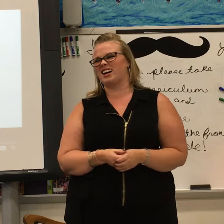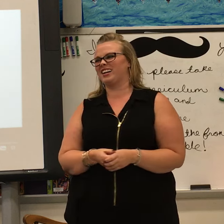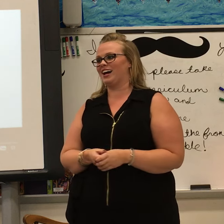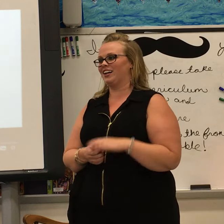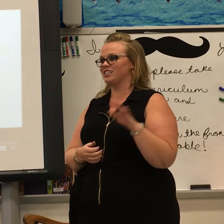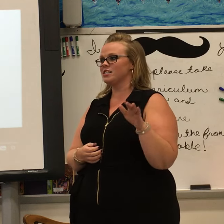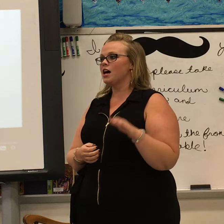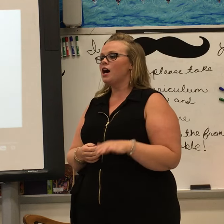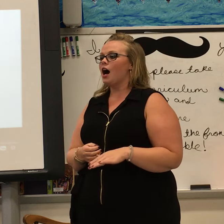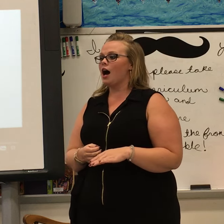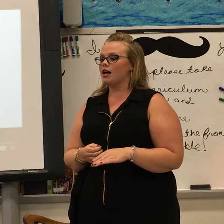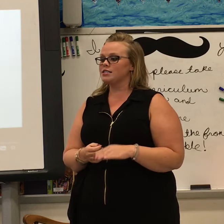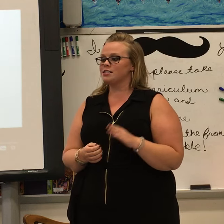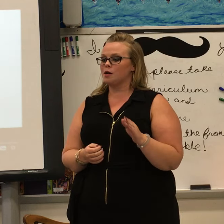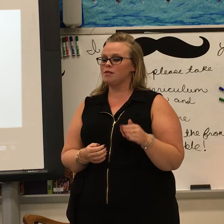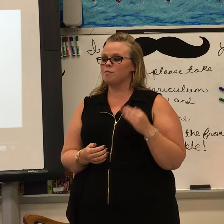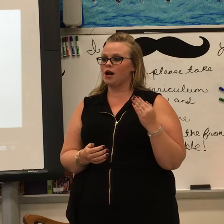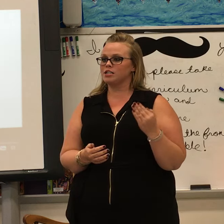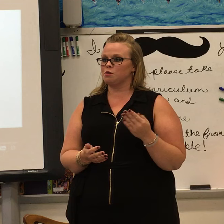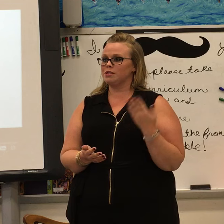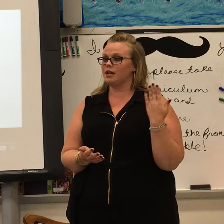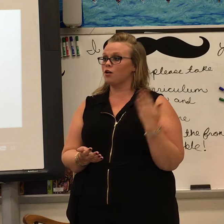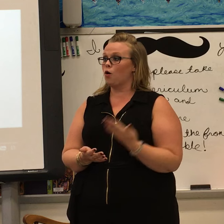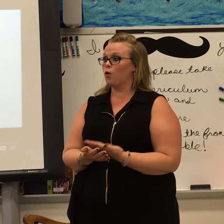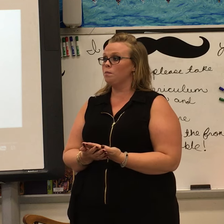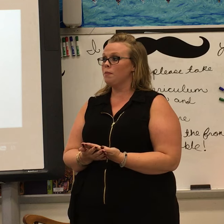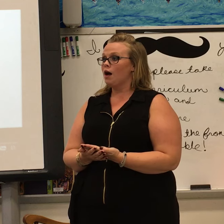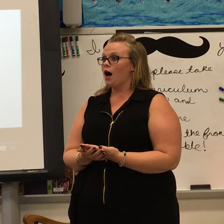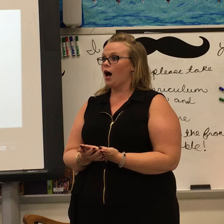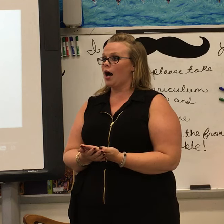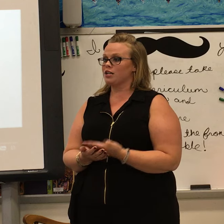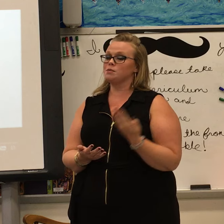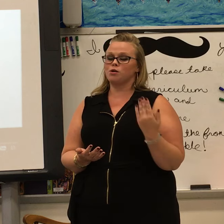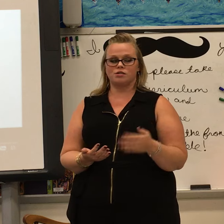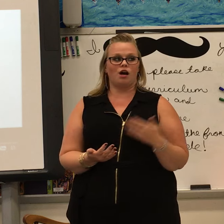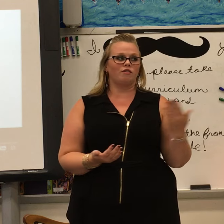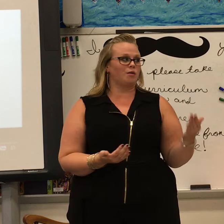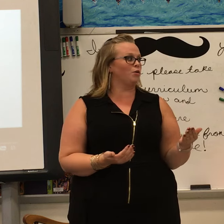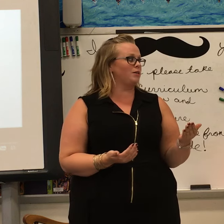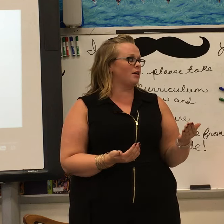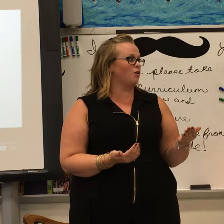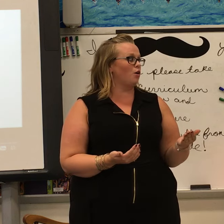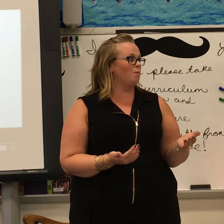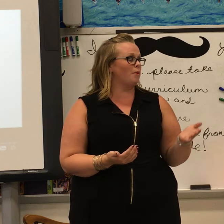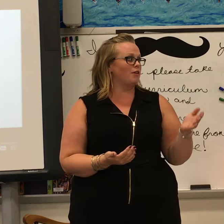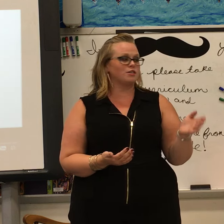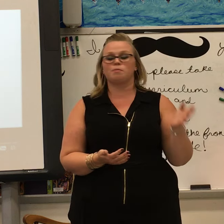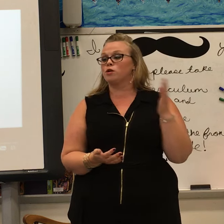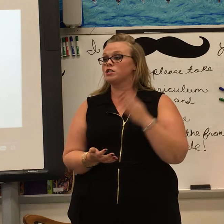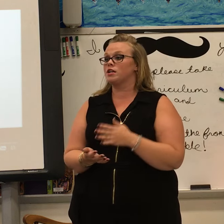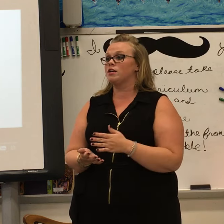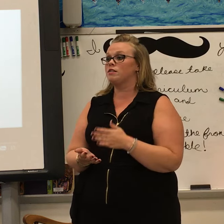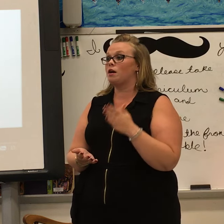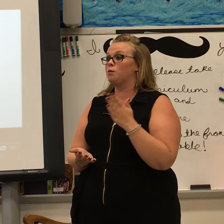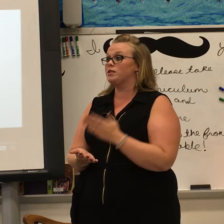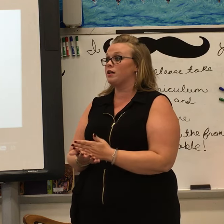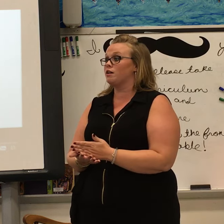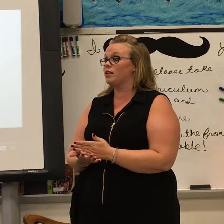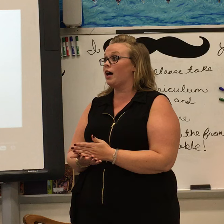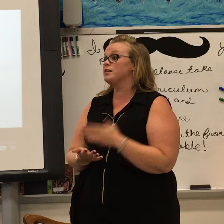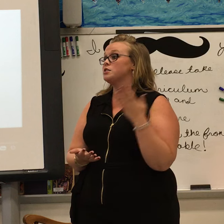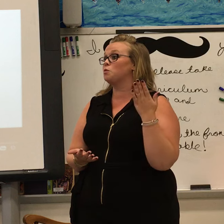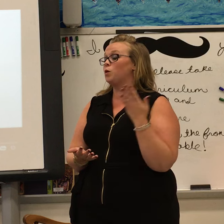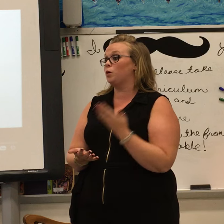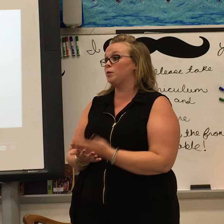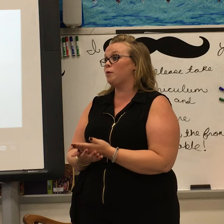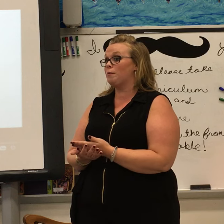we'll set this kind of guideline. Some of the projects will be done at home. Actually, most all of them will be done at home. There's a portion that will be done